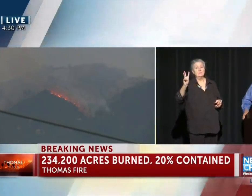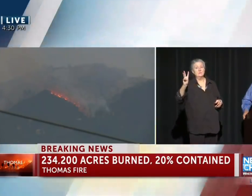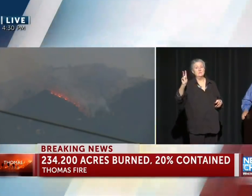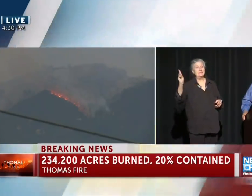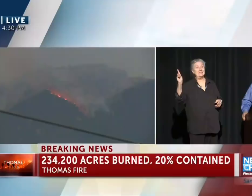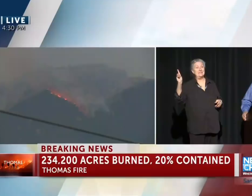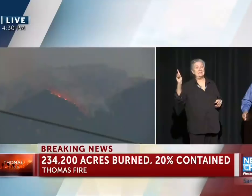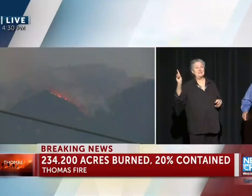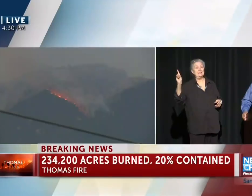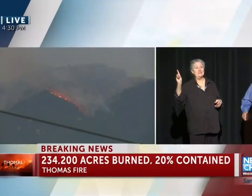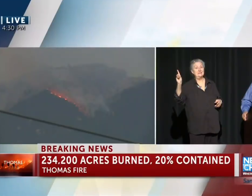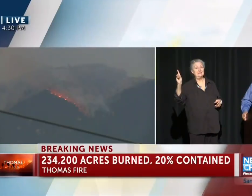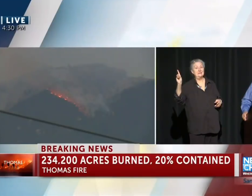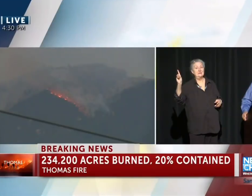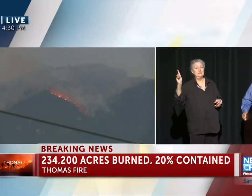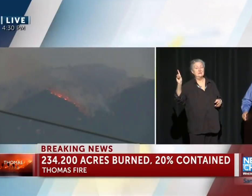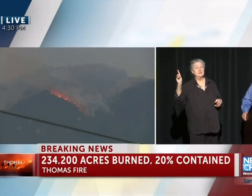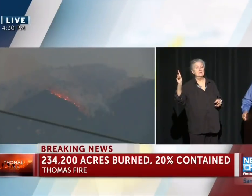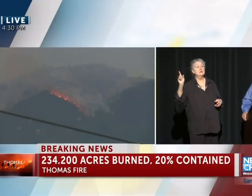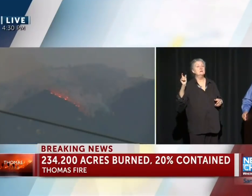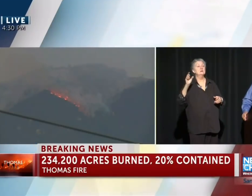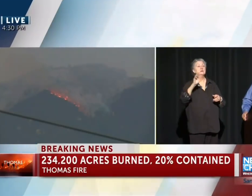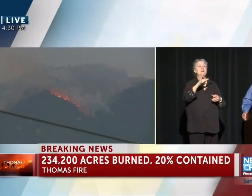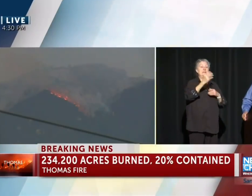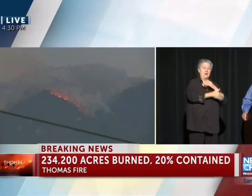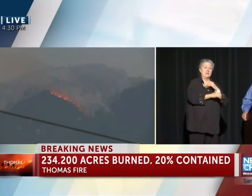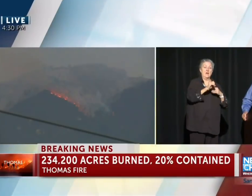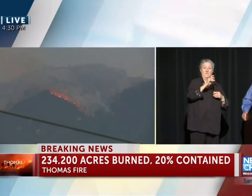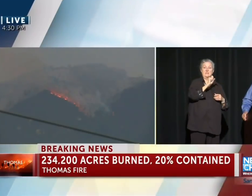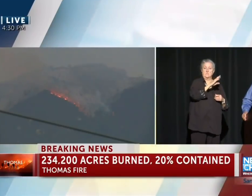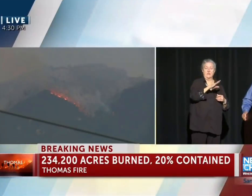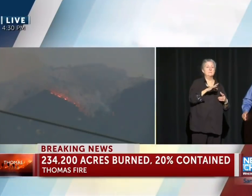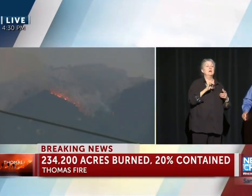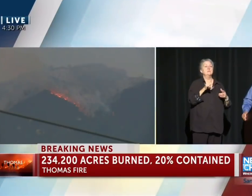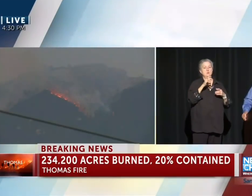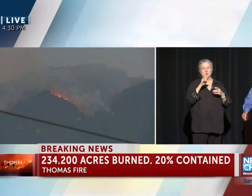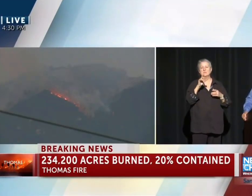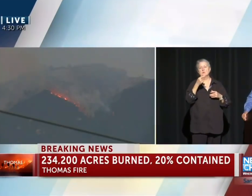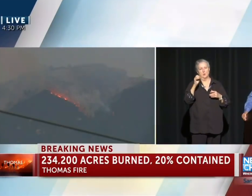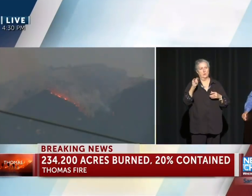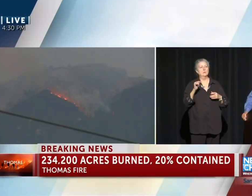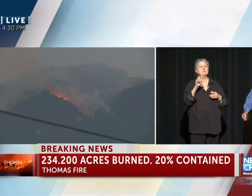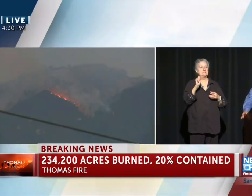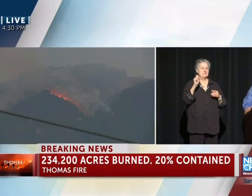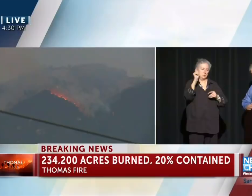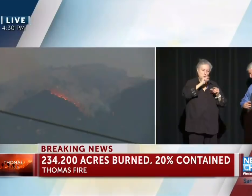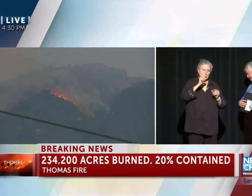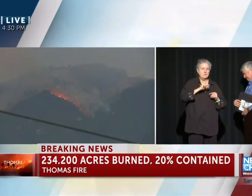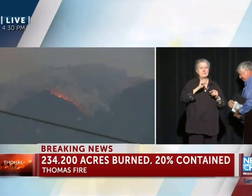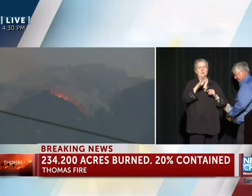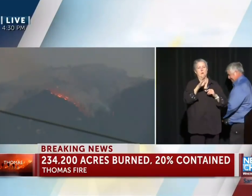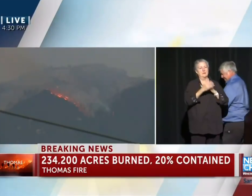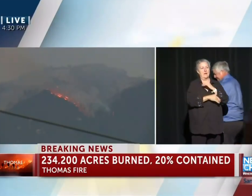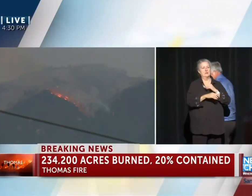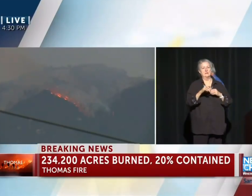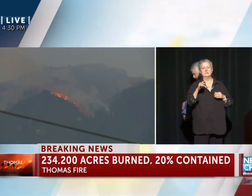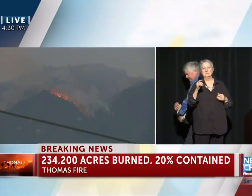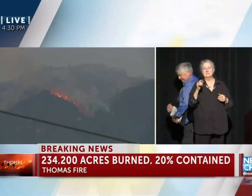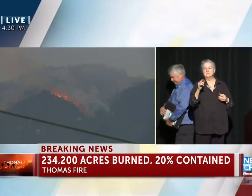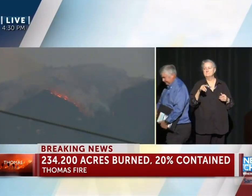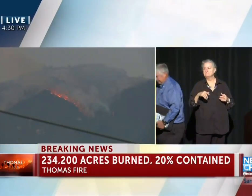countyofsb.org/PWD. countyofsb.org. You can Google Santa Barbara County Public Works, and you'll get to it there as well.